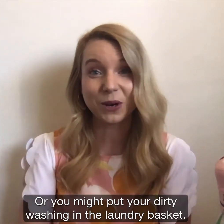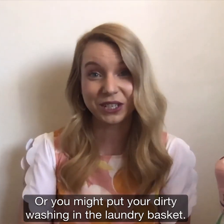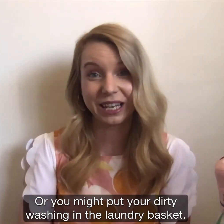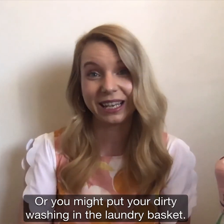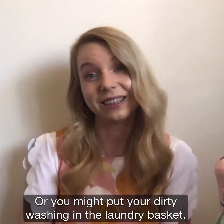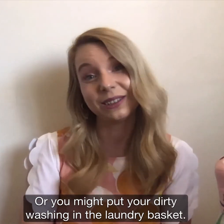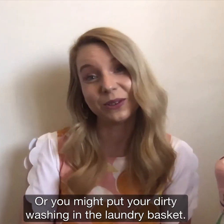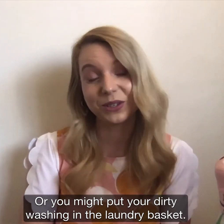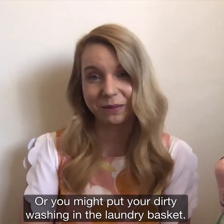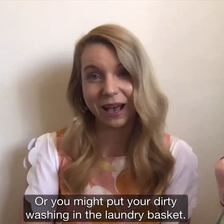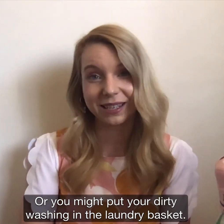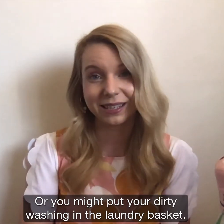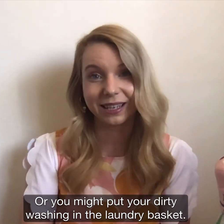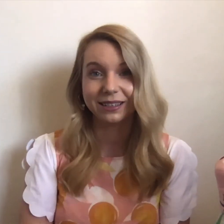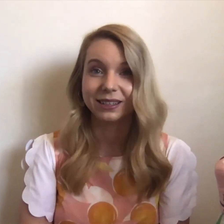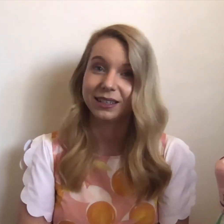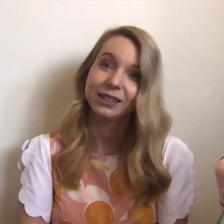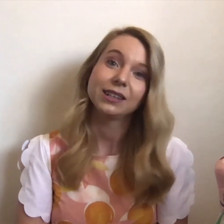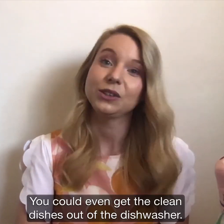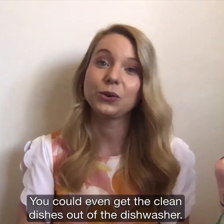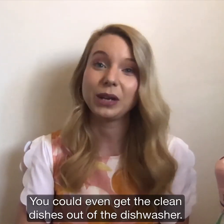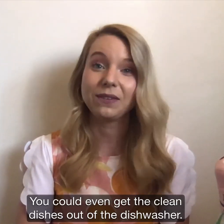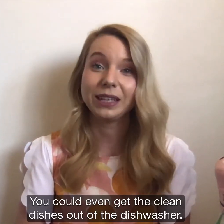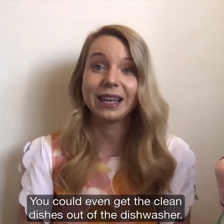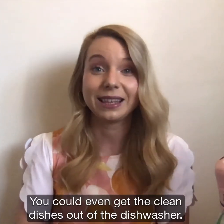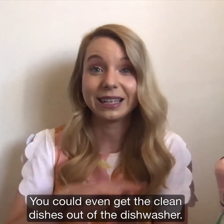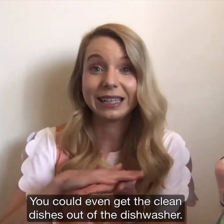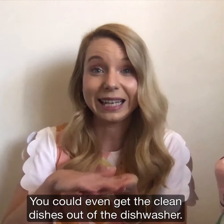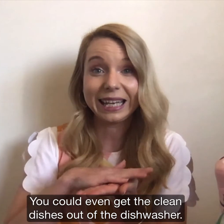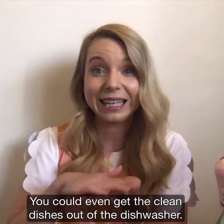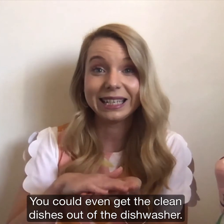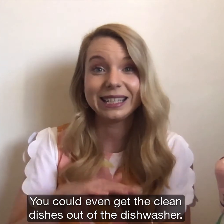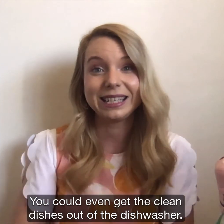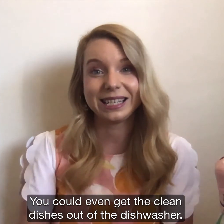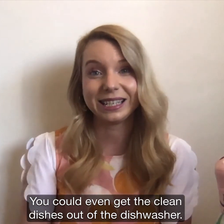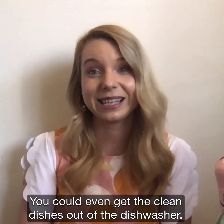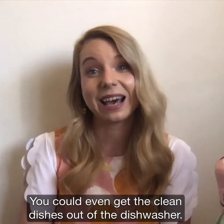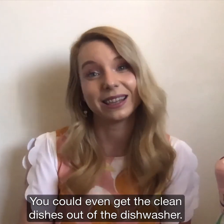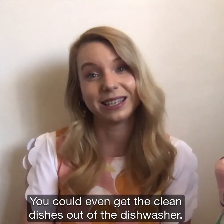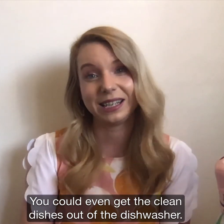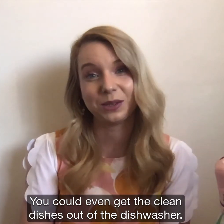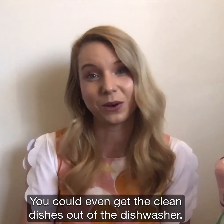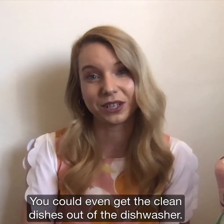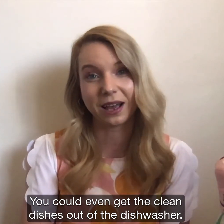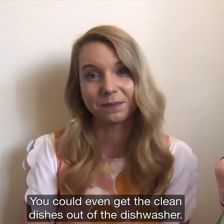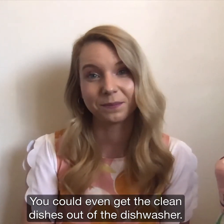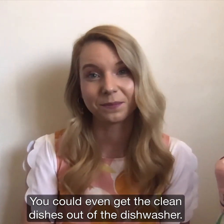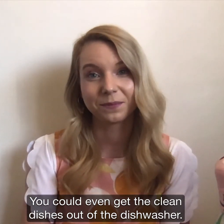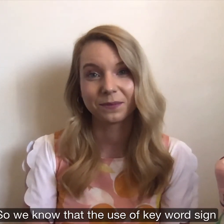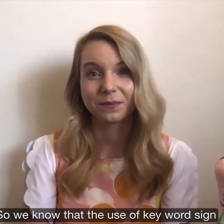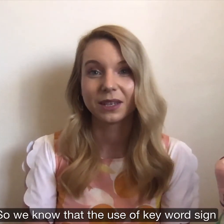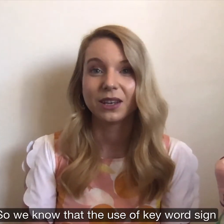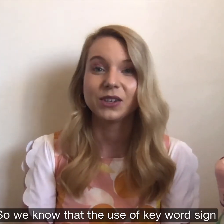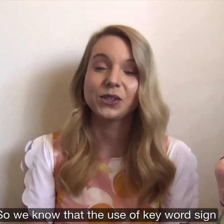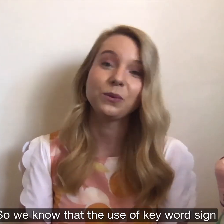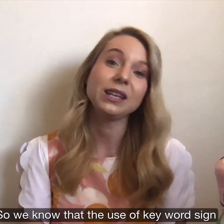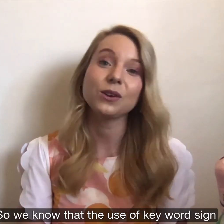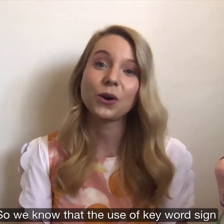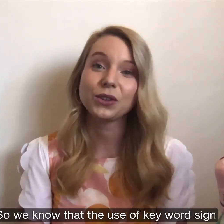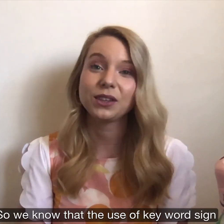washing in the laundry basket. You could even get the clean dishes out of the dishwasher. So we know that the